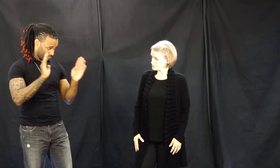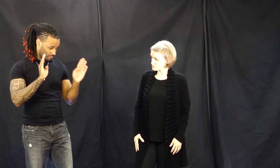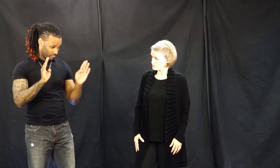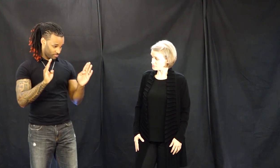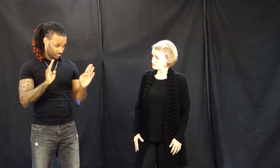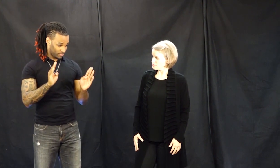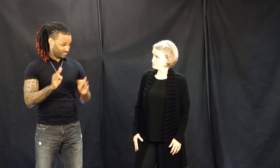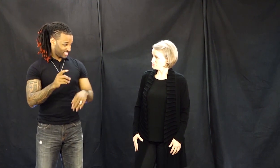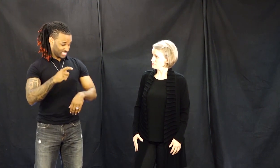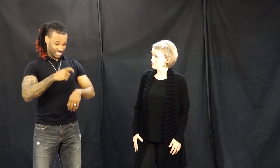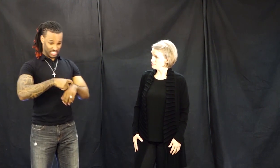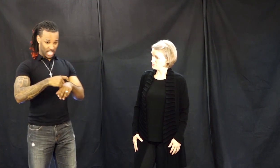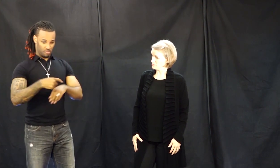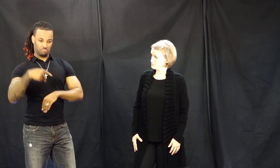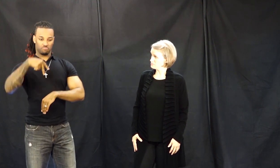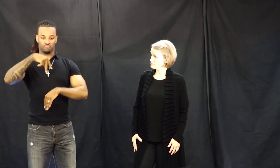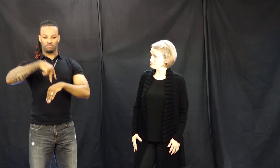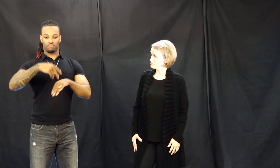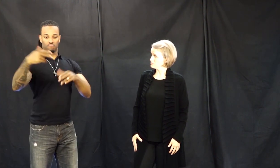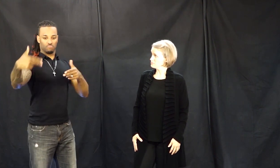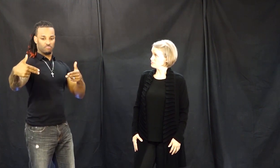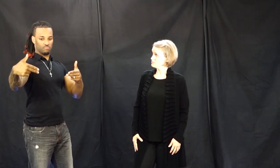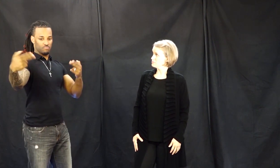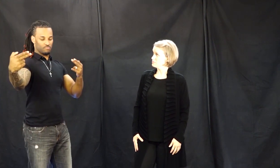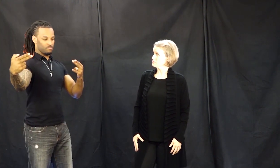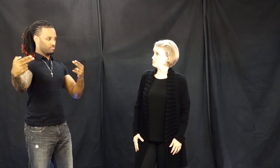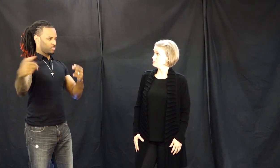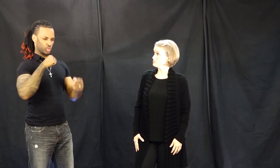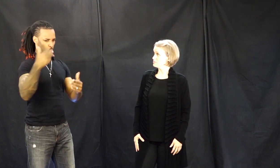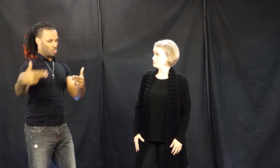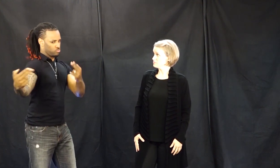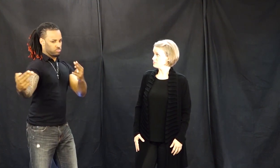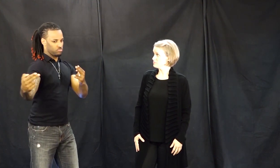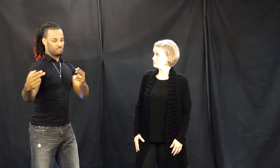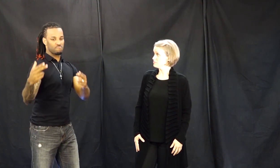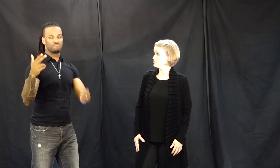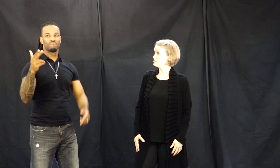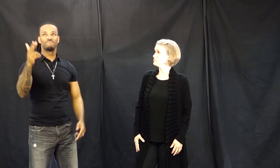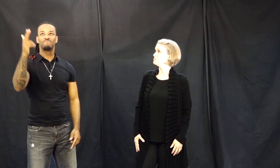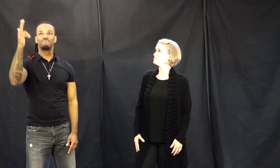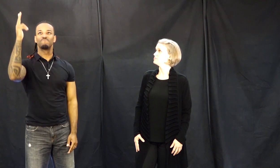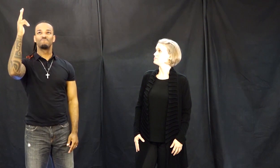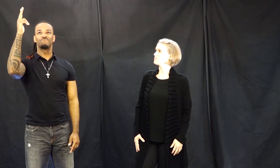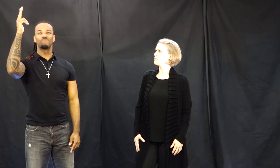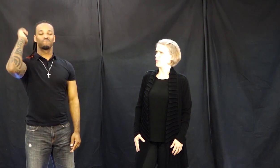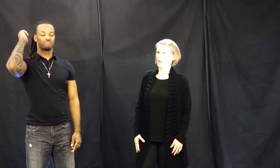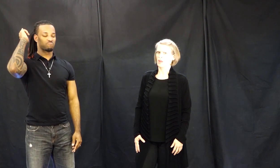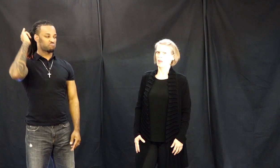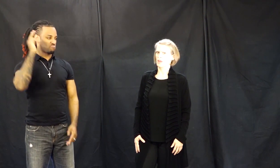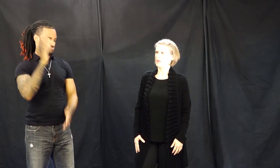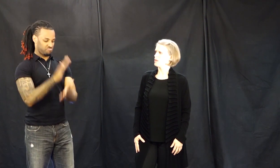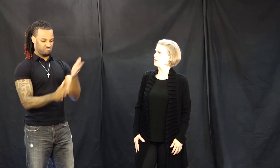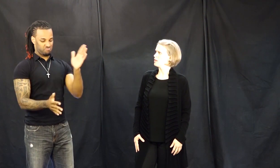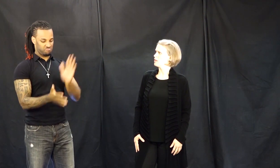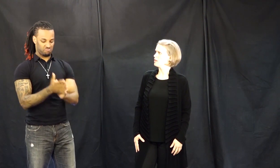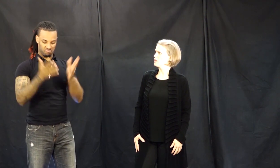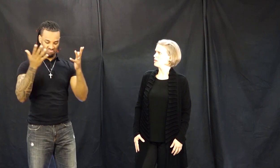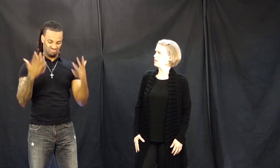do. Stand there like a man until Iker is in front of you. When the time comes, fire your weapon in the air. This will put an end to the